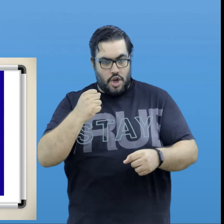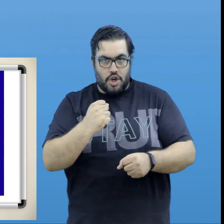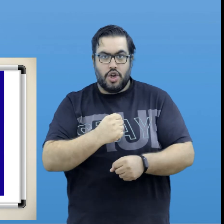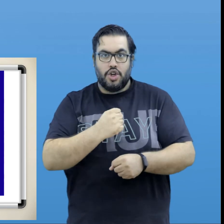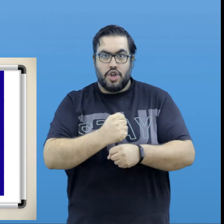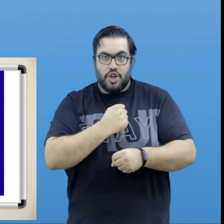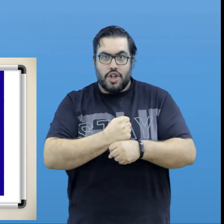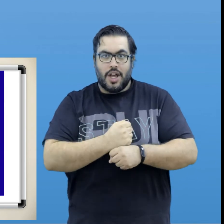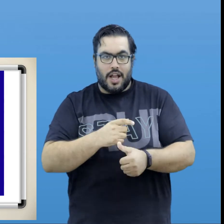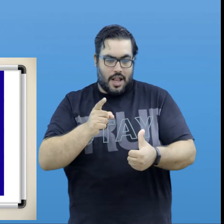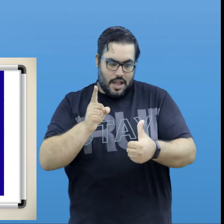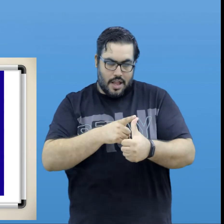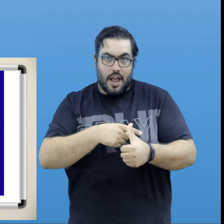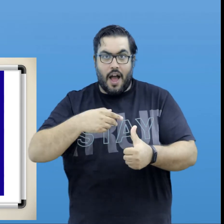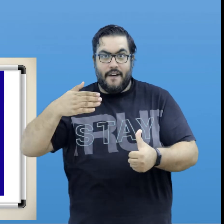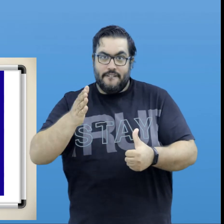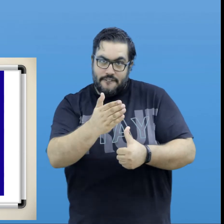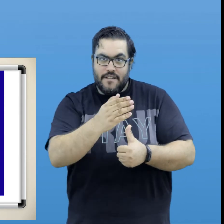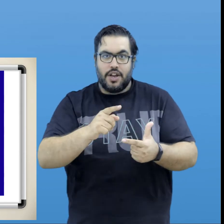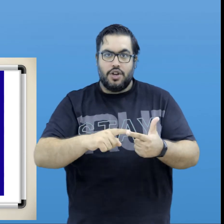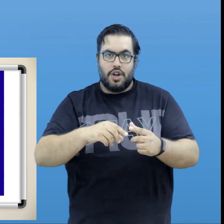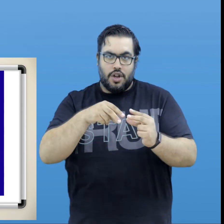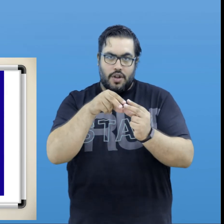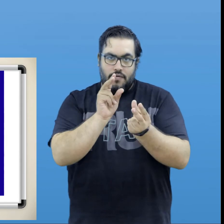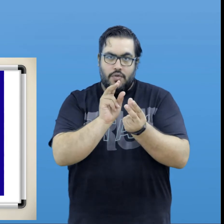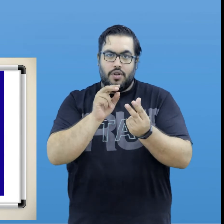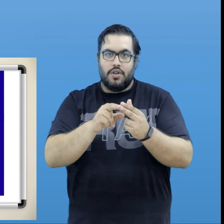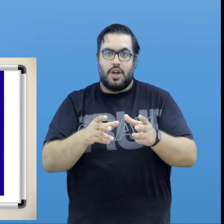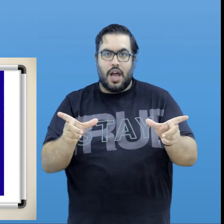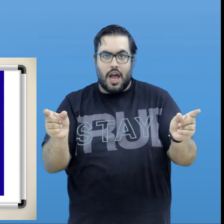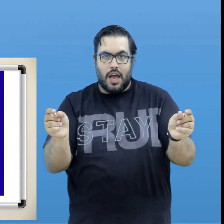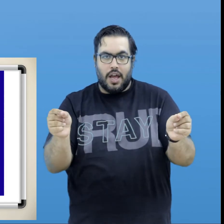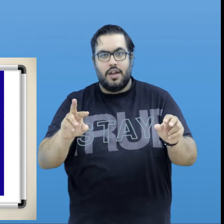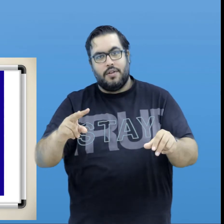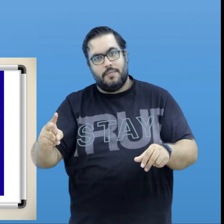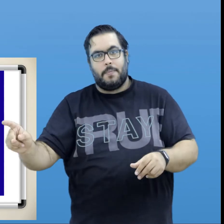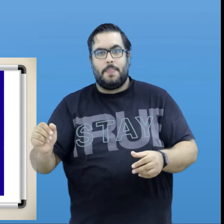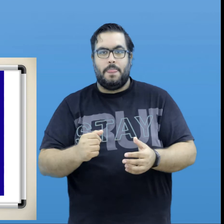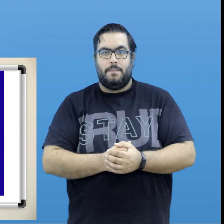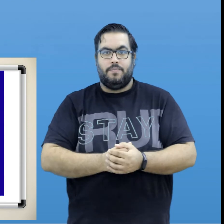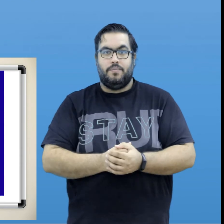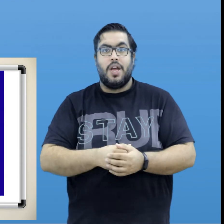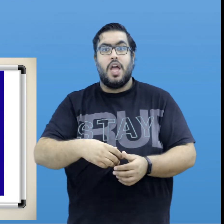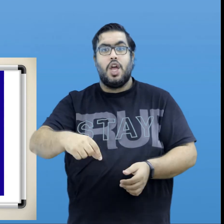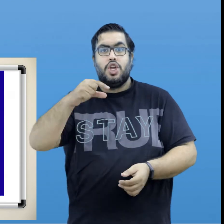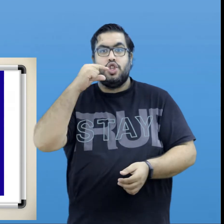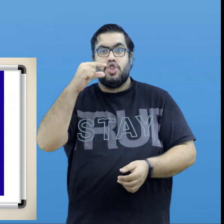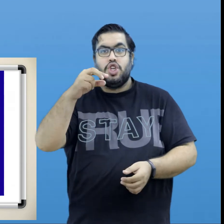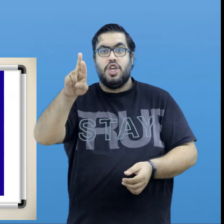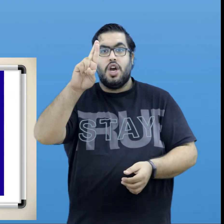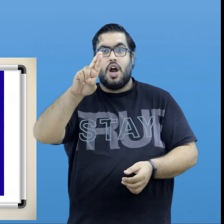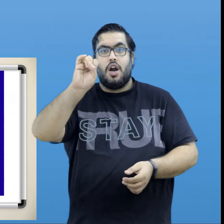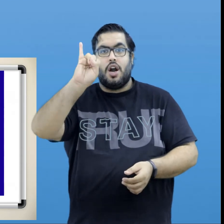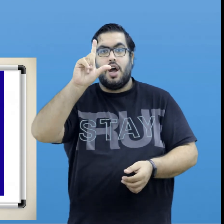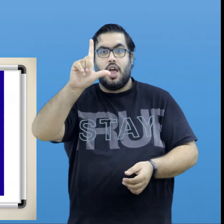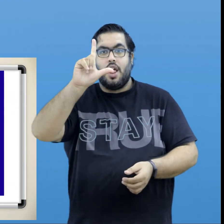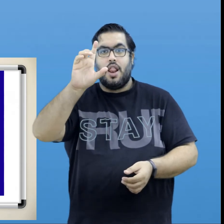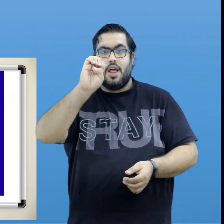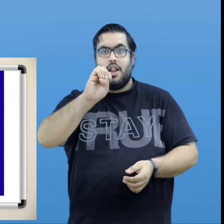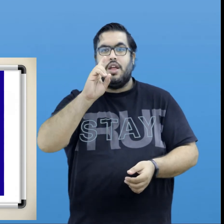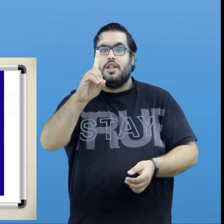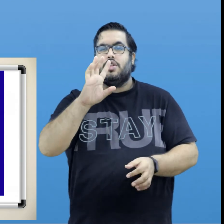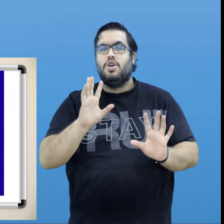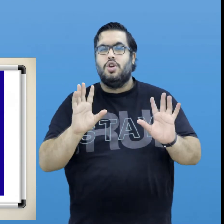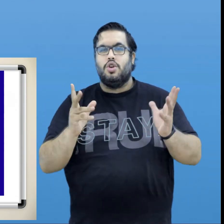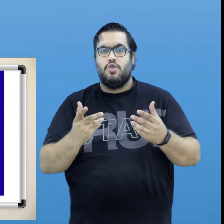swordfish to lobsters and crabs. Here we have another word, grilled. It's an adjective, and it